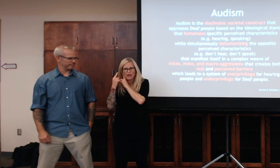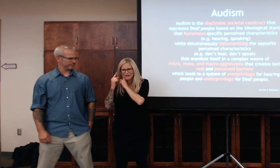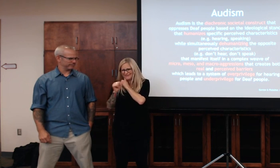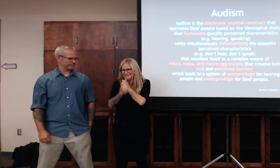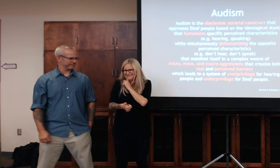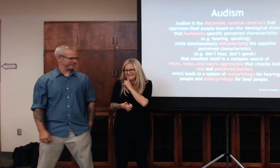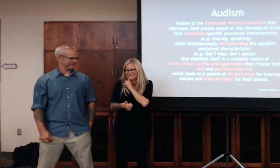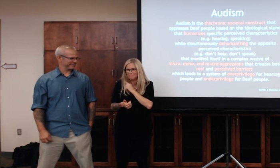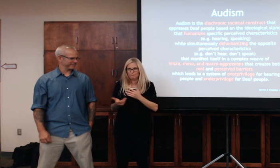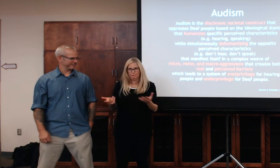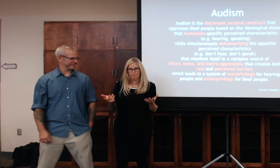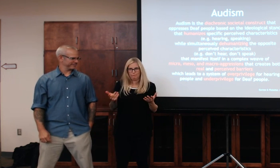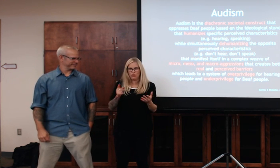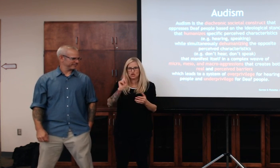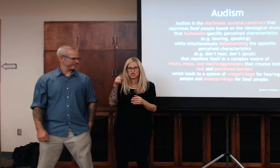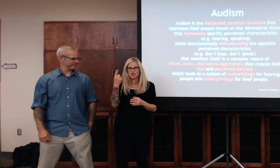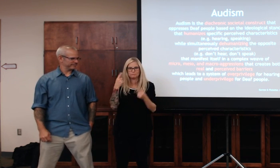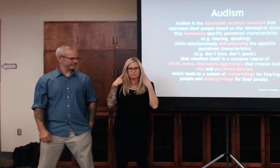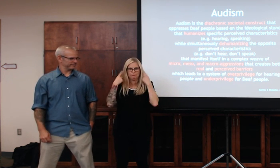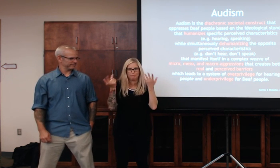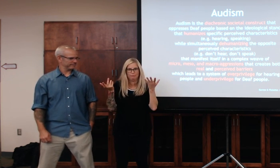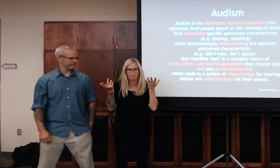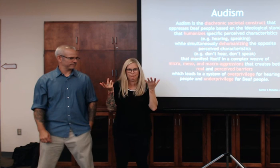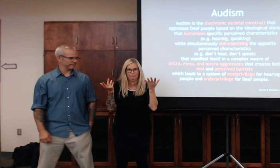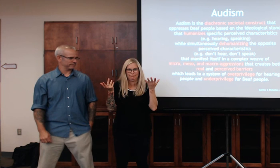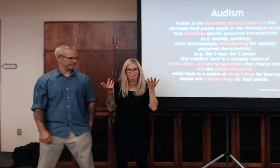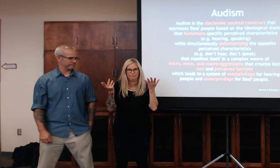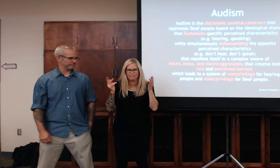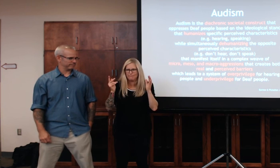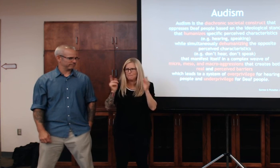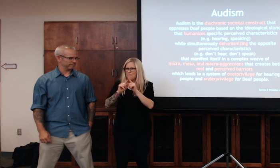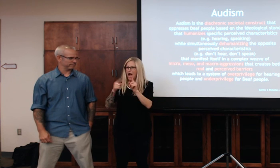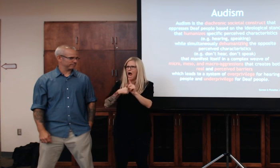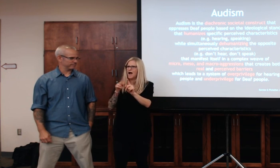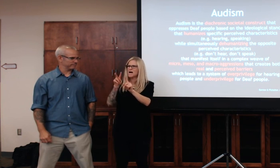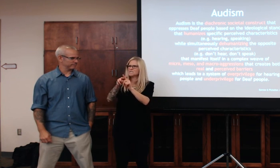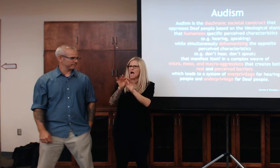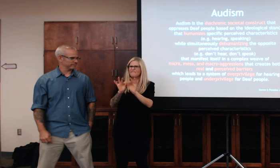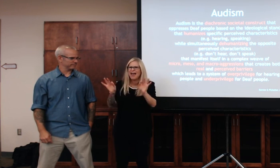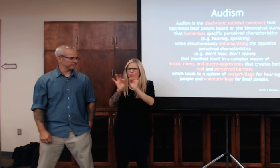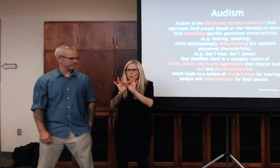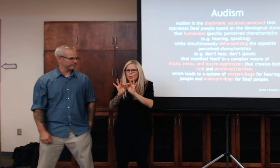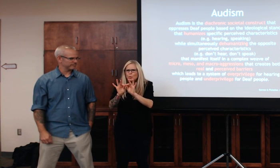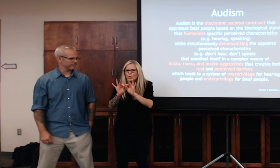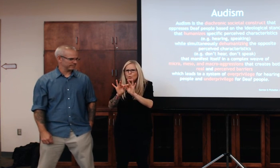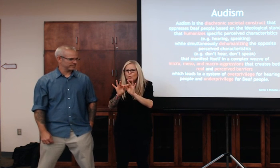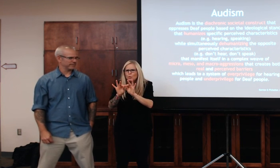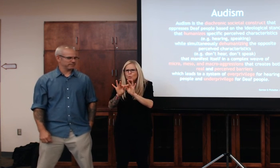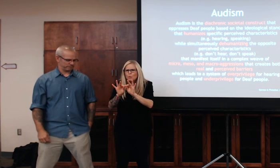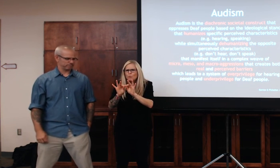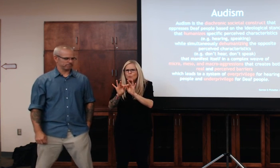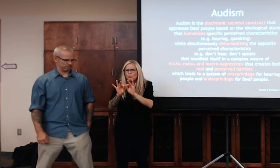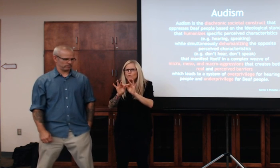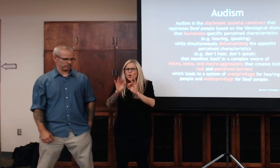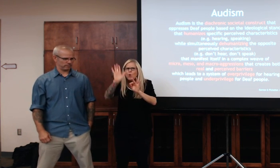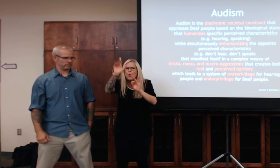not really my bad ear or my good ear. They're just my ears. But I assigned value to a particular